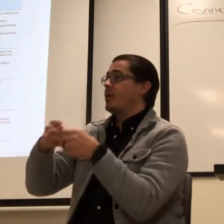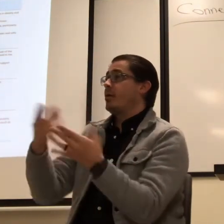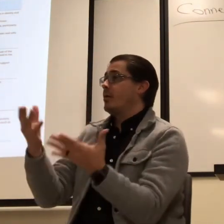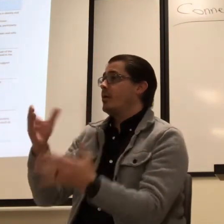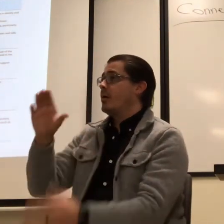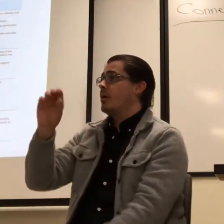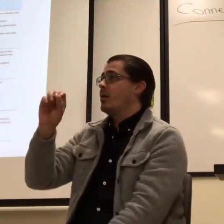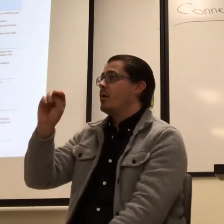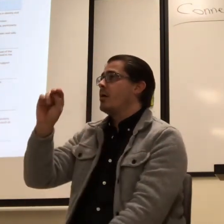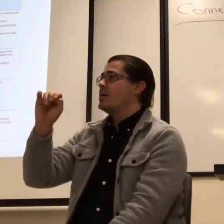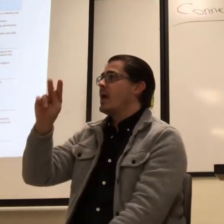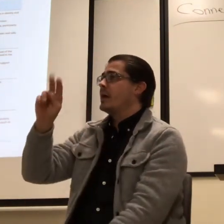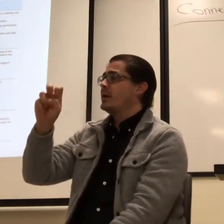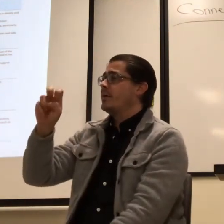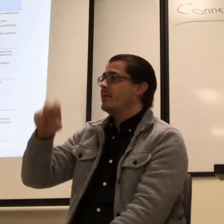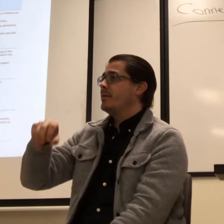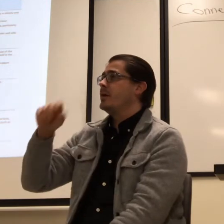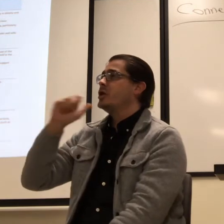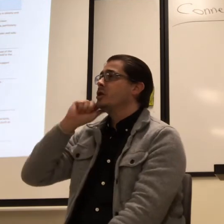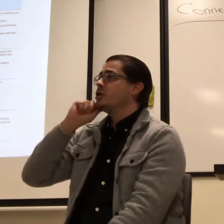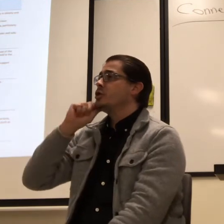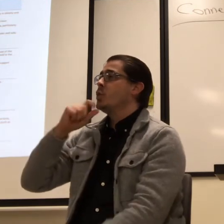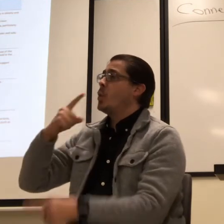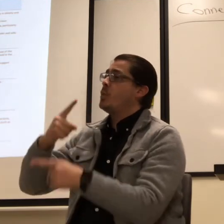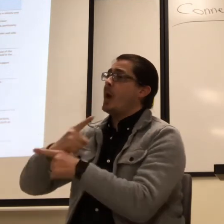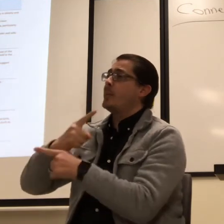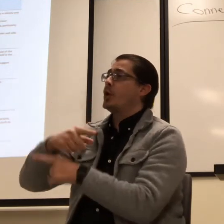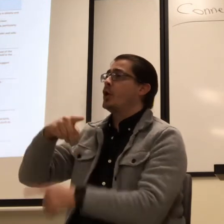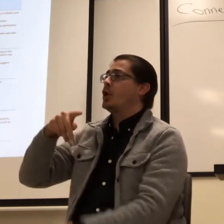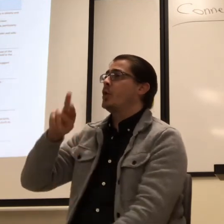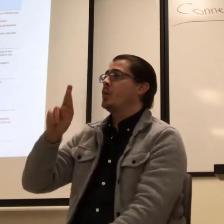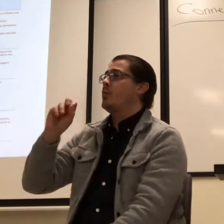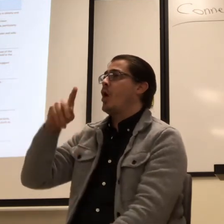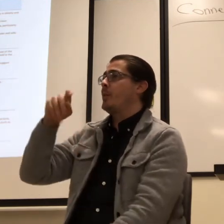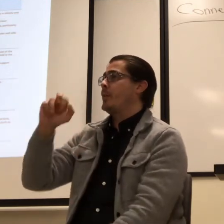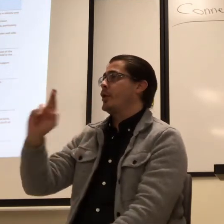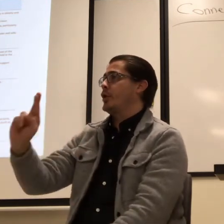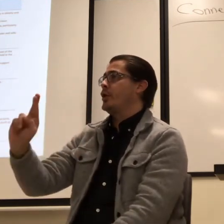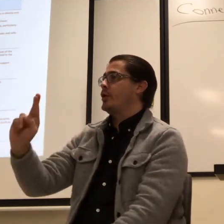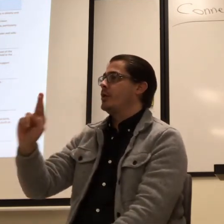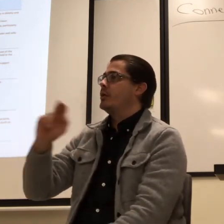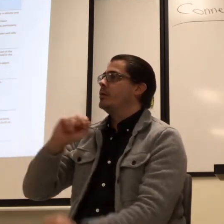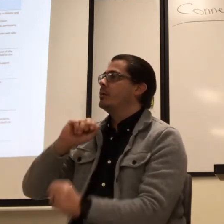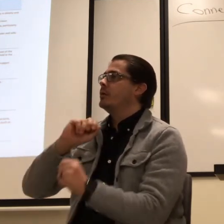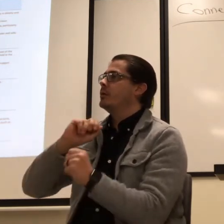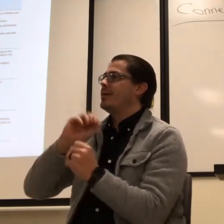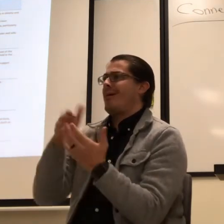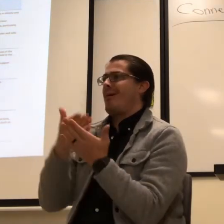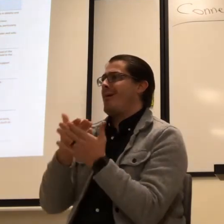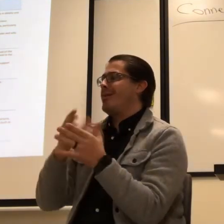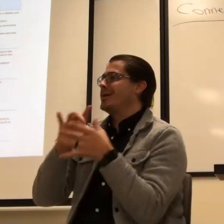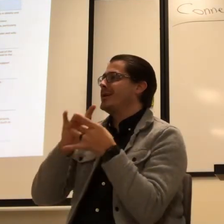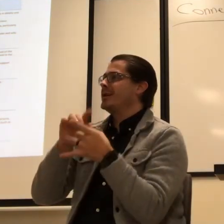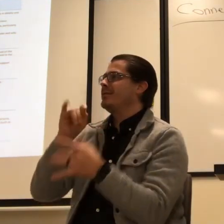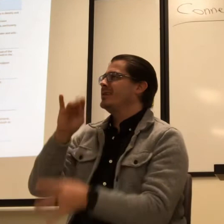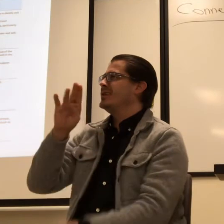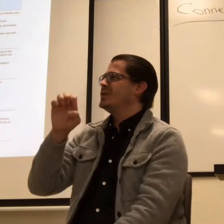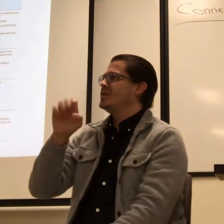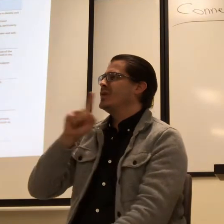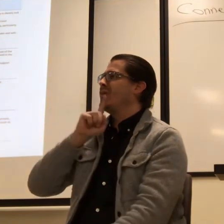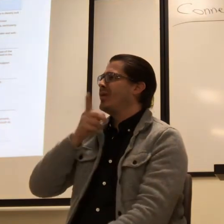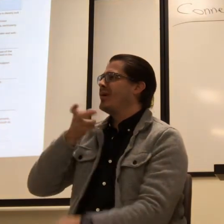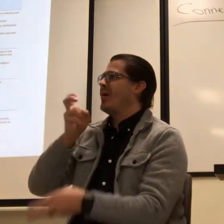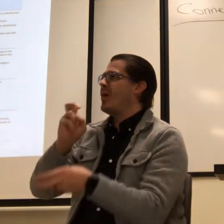connective tissue proper. Okay? And all the connective tissues, it's kind of hard to